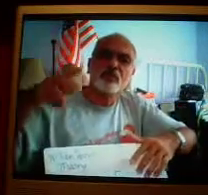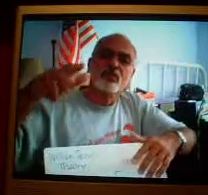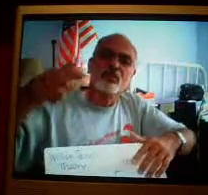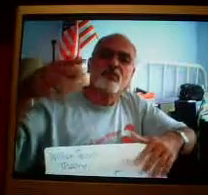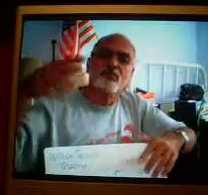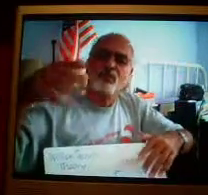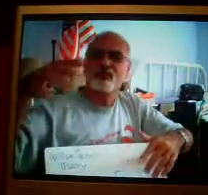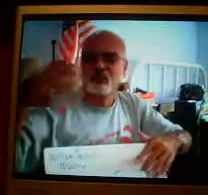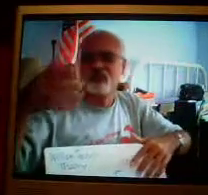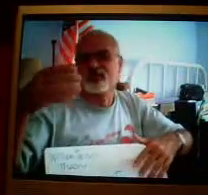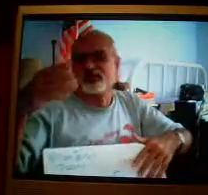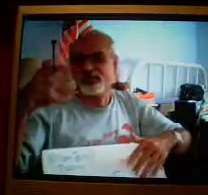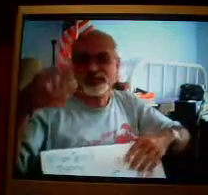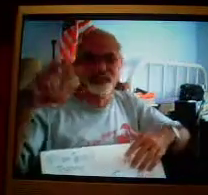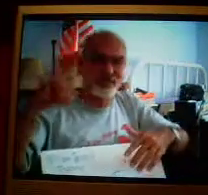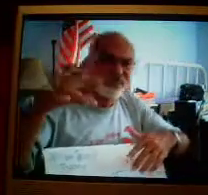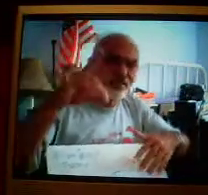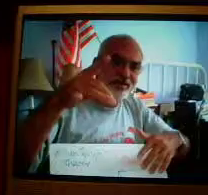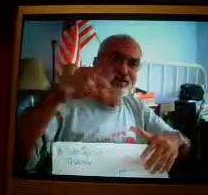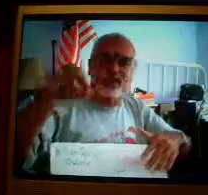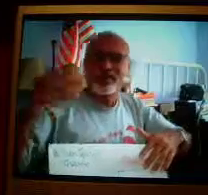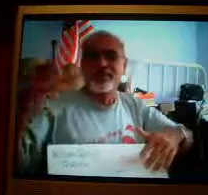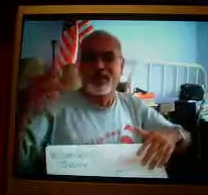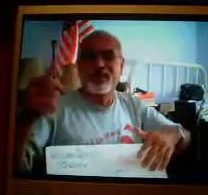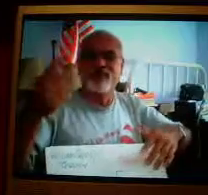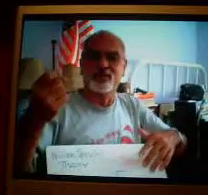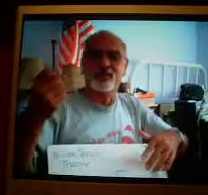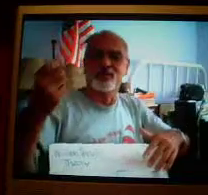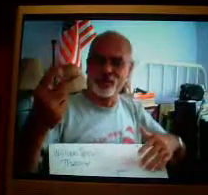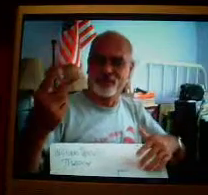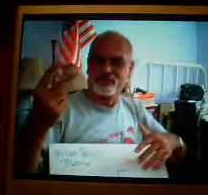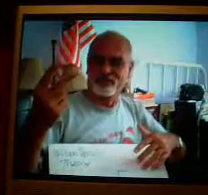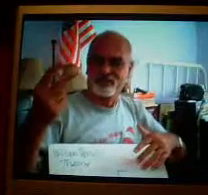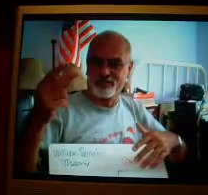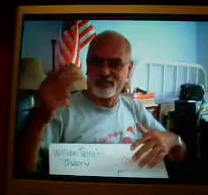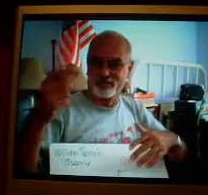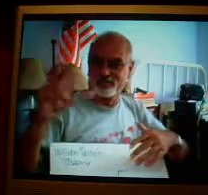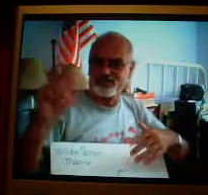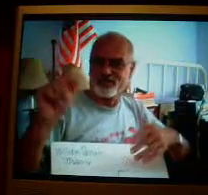11th, 12th, or 1, 2, 3, 4, 5, 6, 7, 8, 9, 10th, 11th, and 12th.